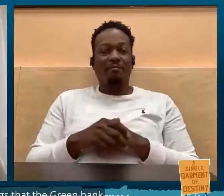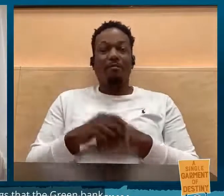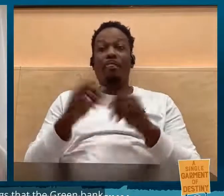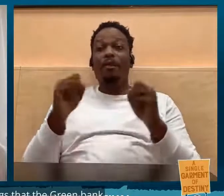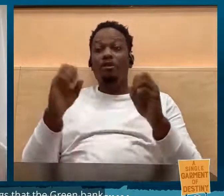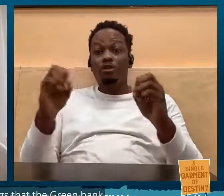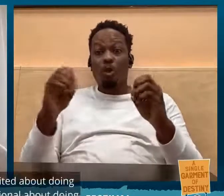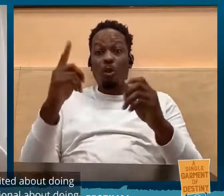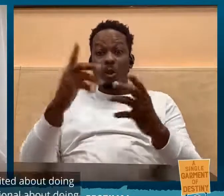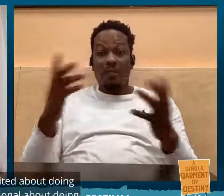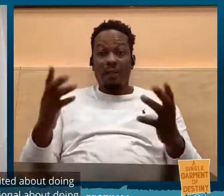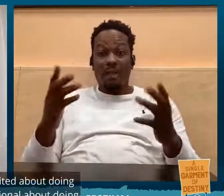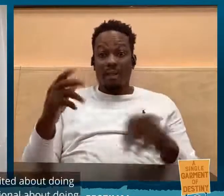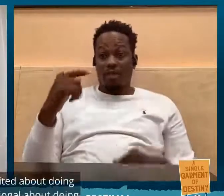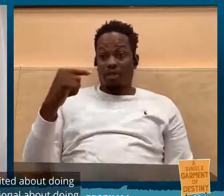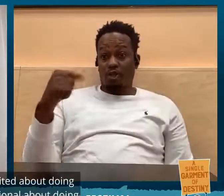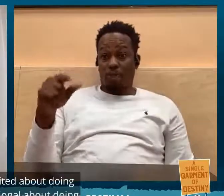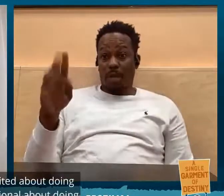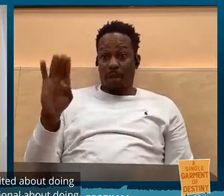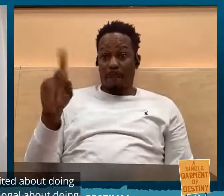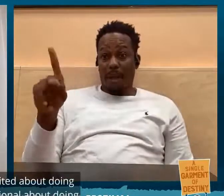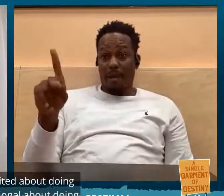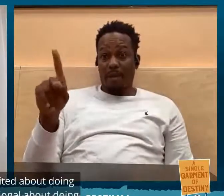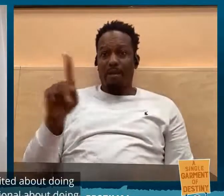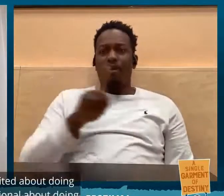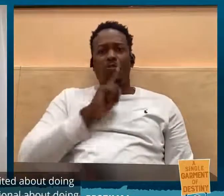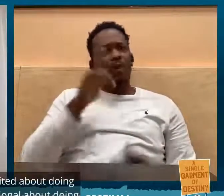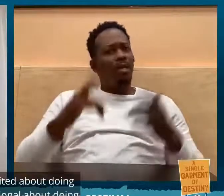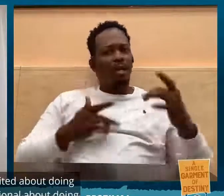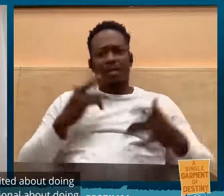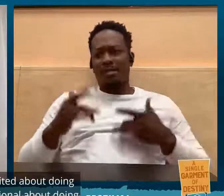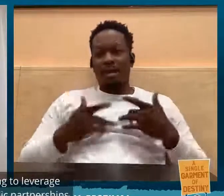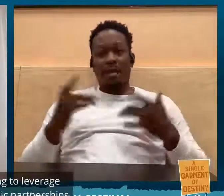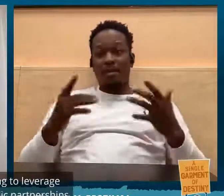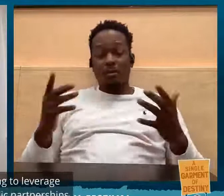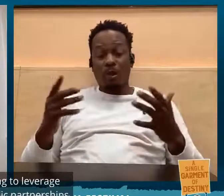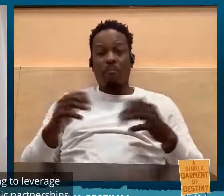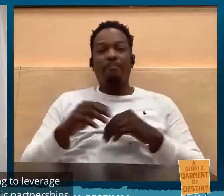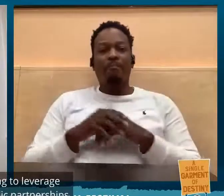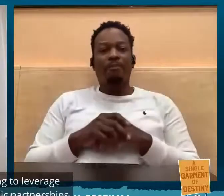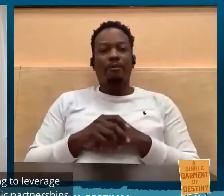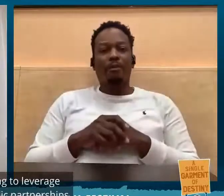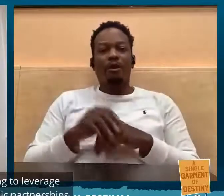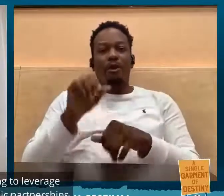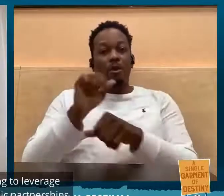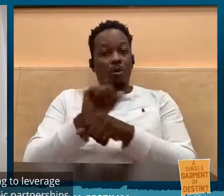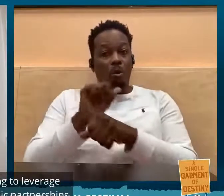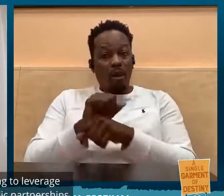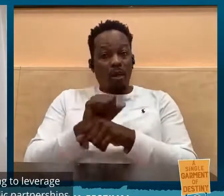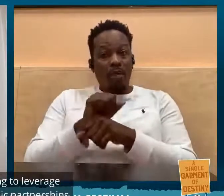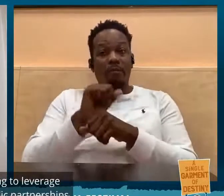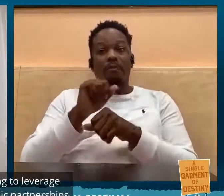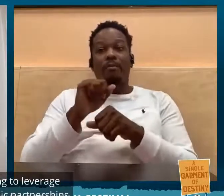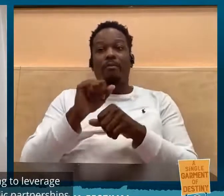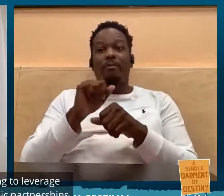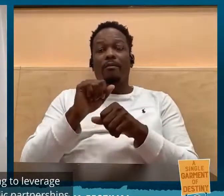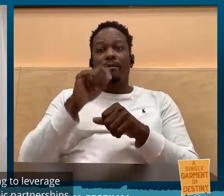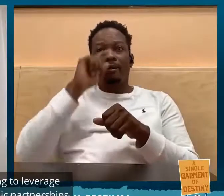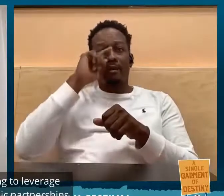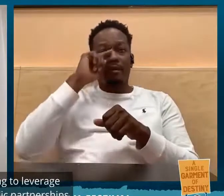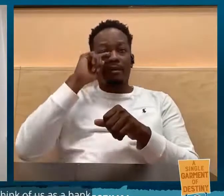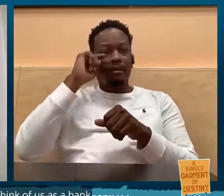of the things that the Green Bank is really excited about doing and is intentional about doing is working to leverage